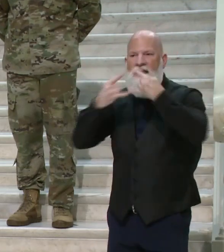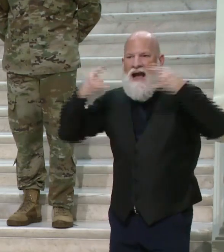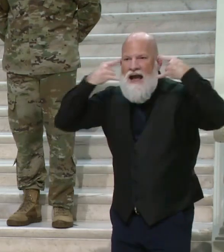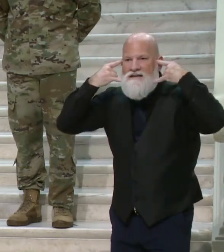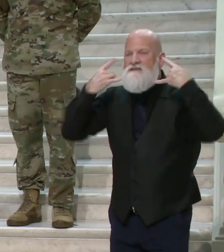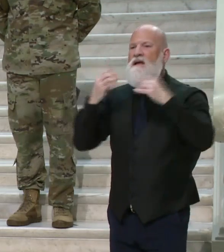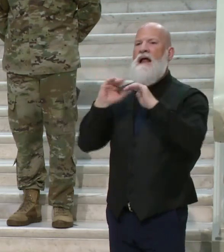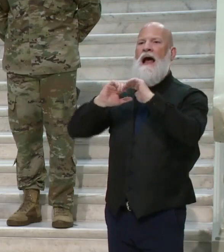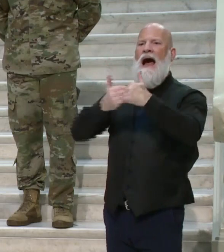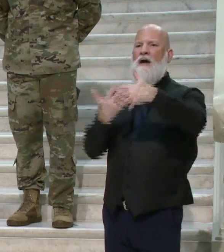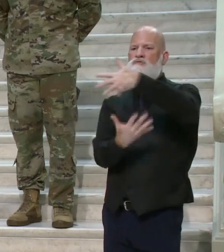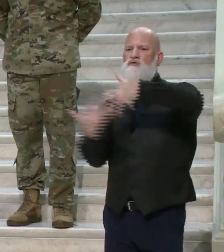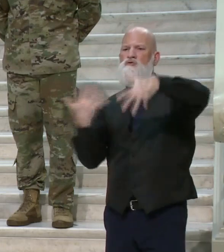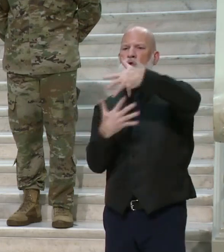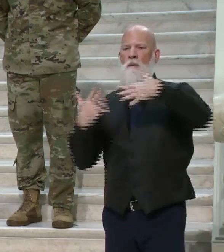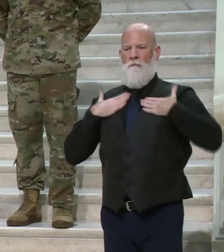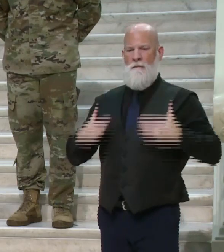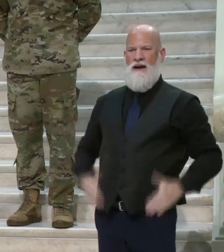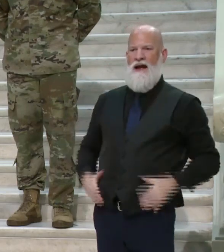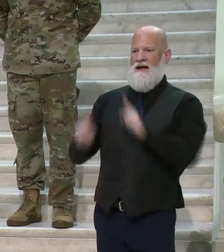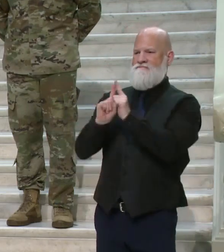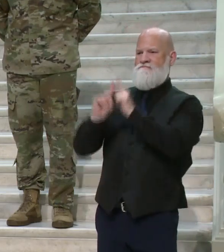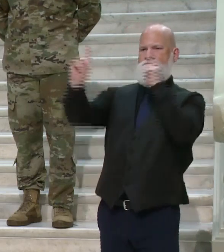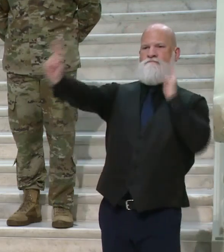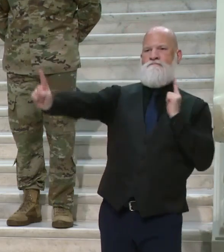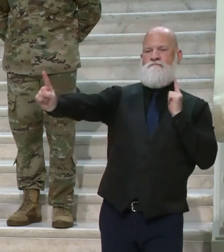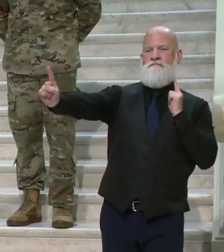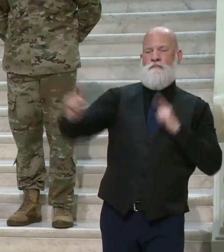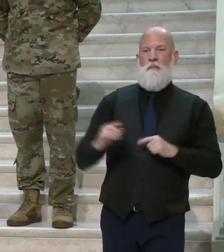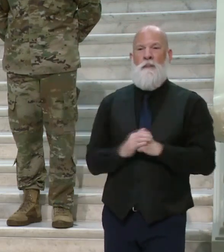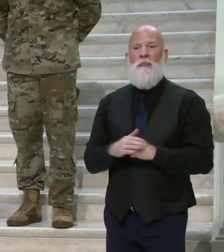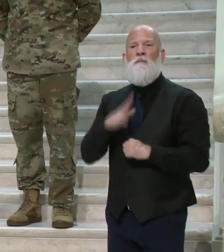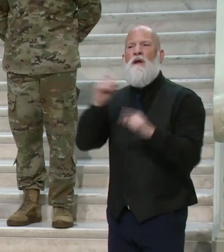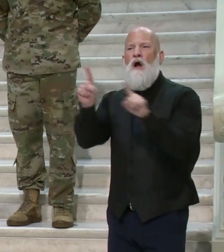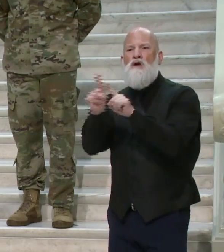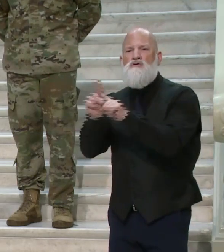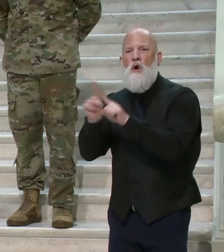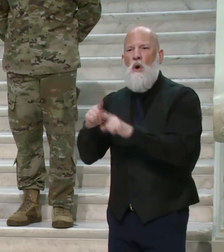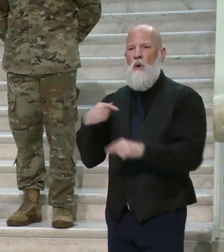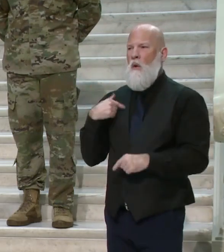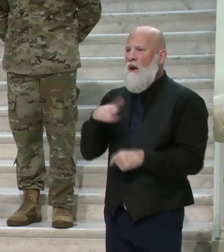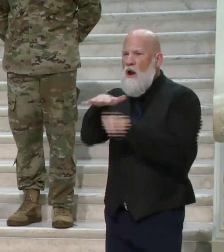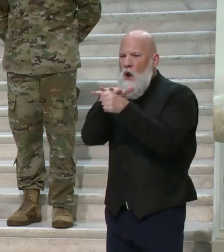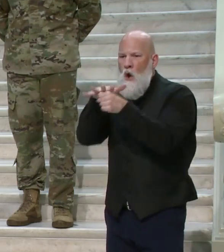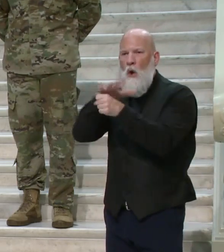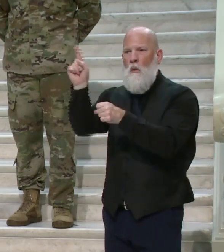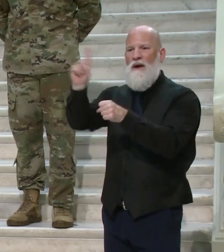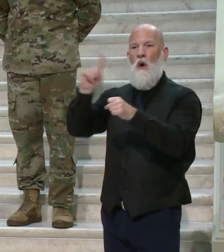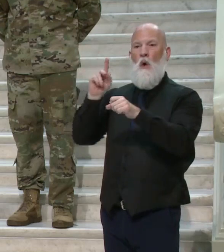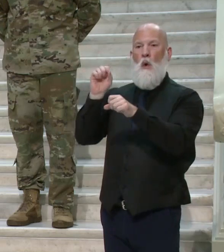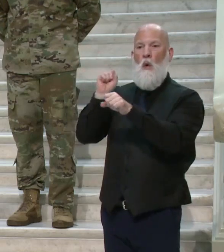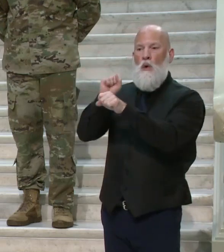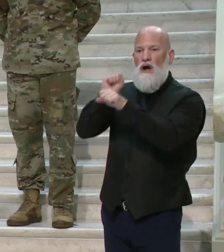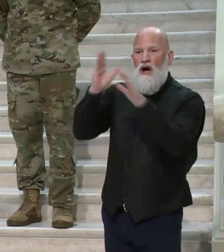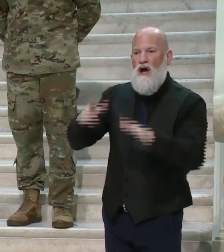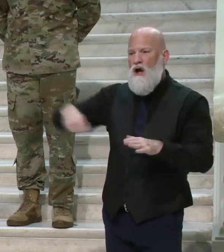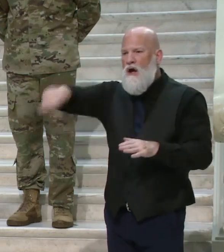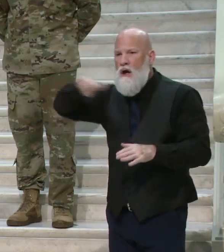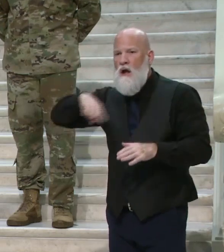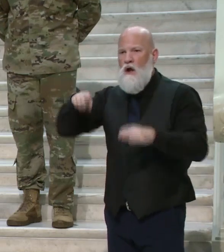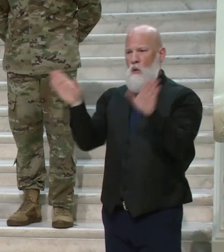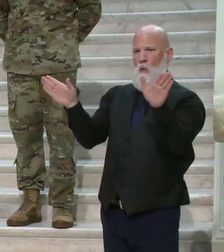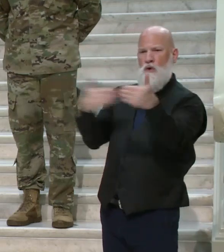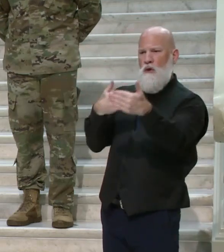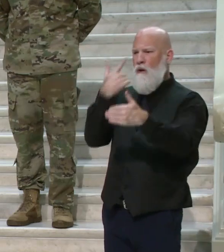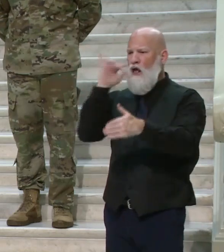social distancing in areas where the workers may take breaks. And almost